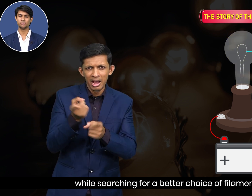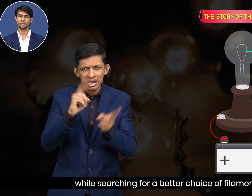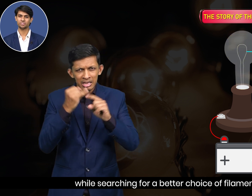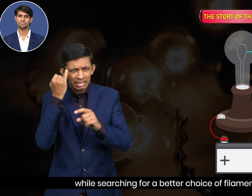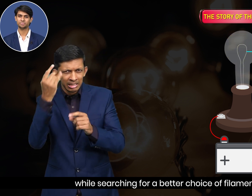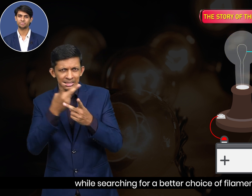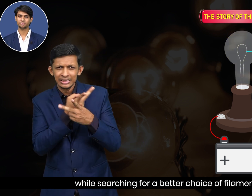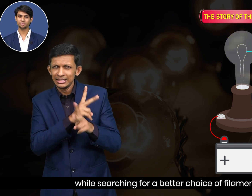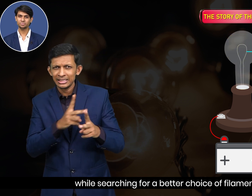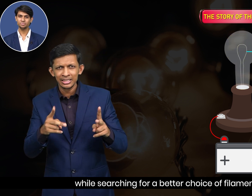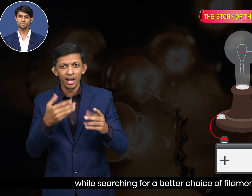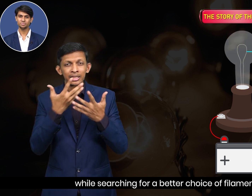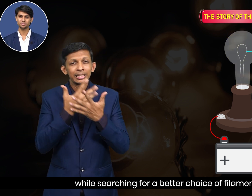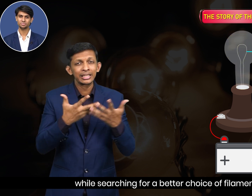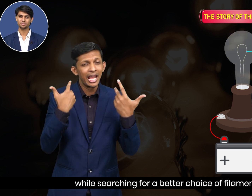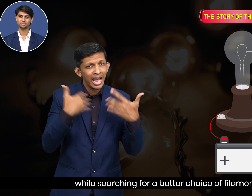of filament.